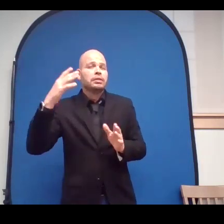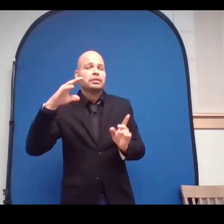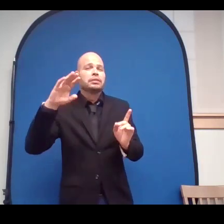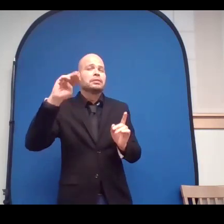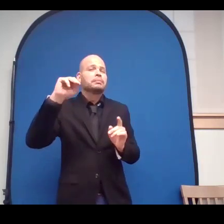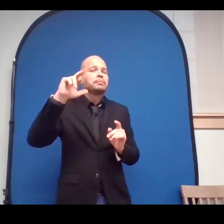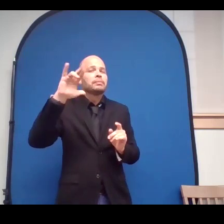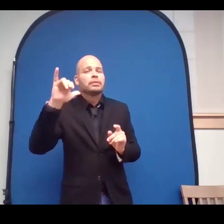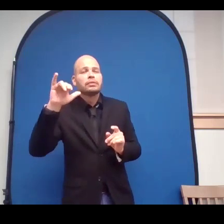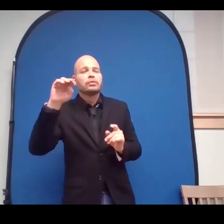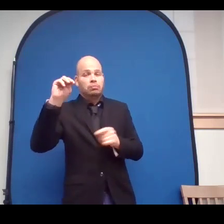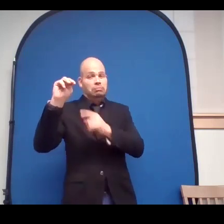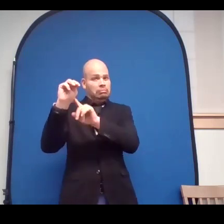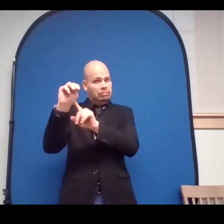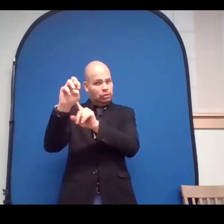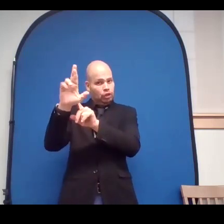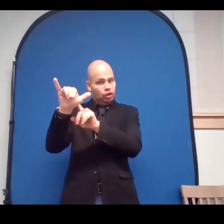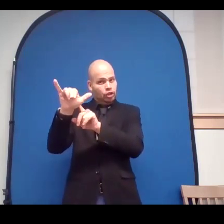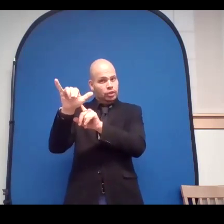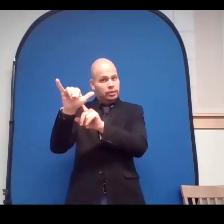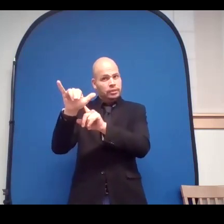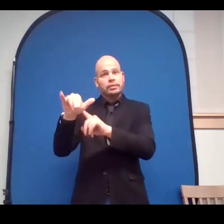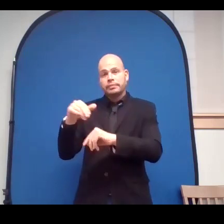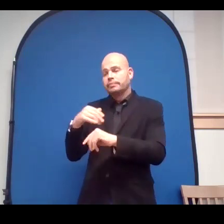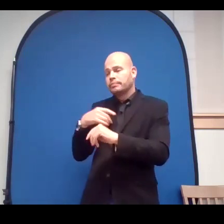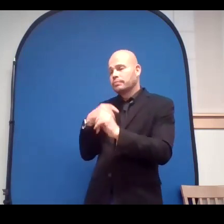I spoke directly with First Sergeant regarding this